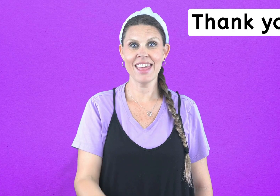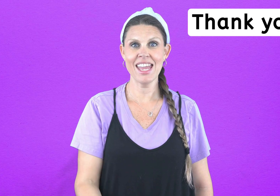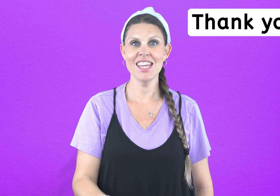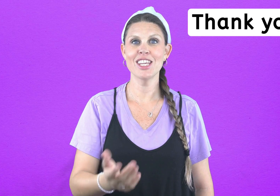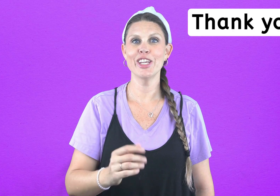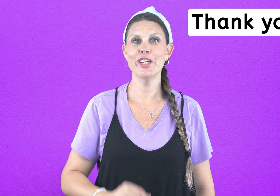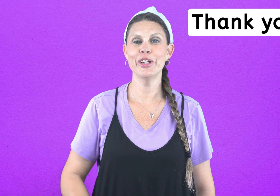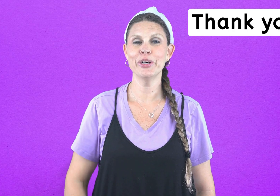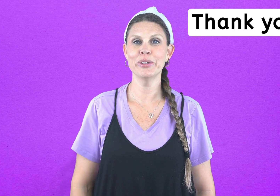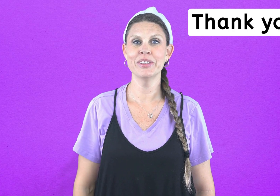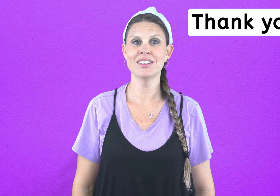thank you,